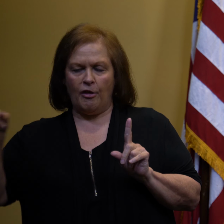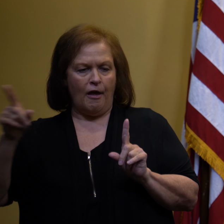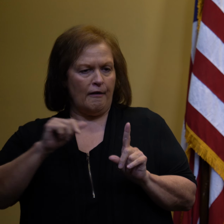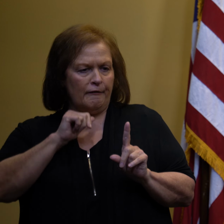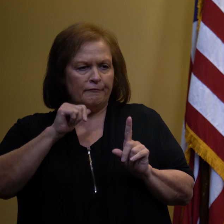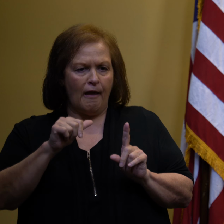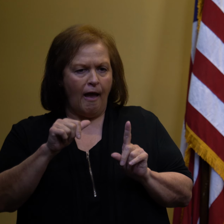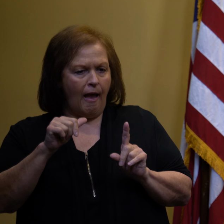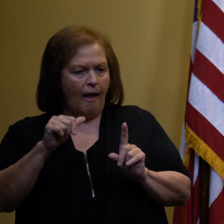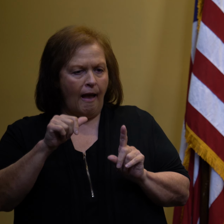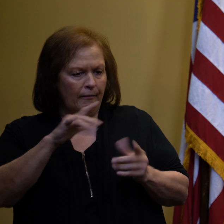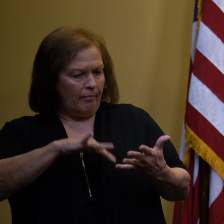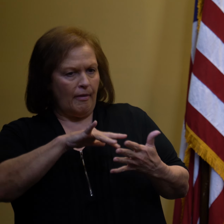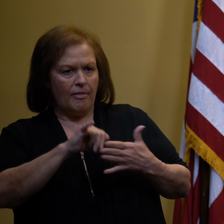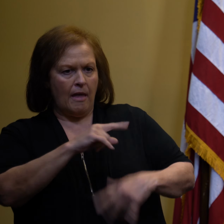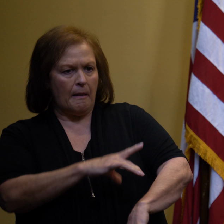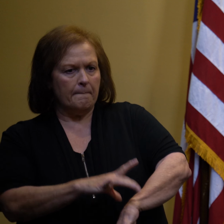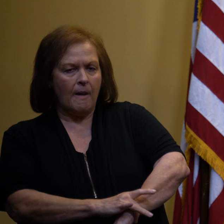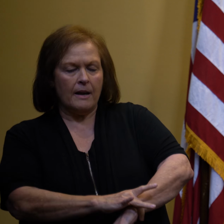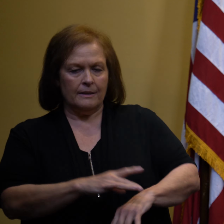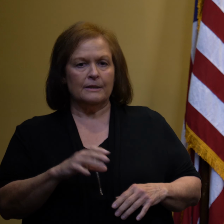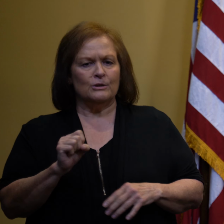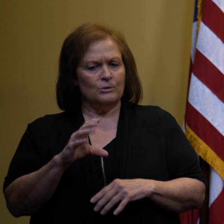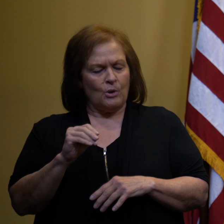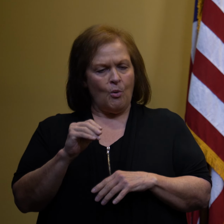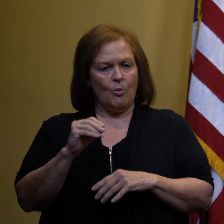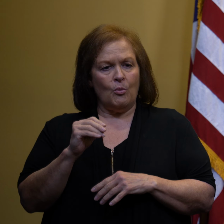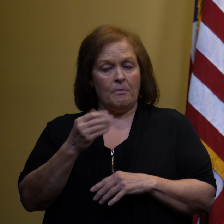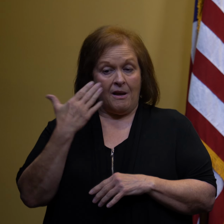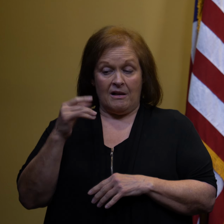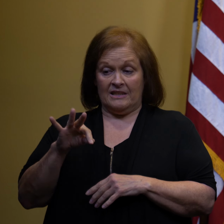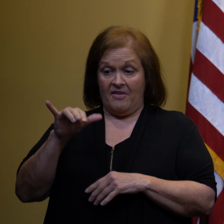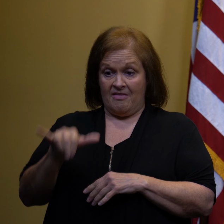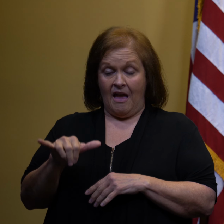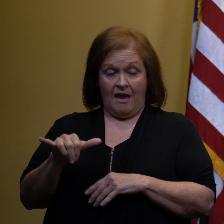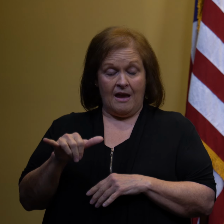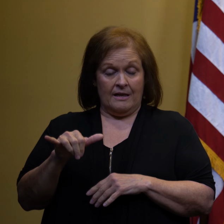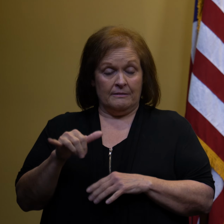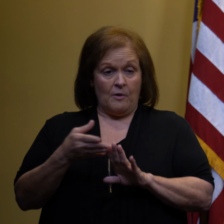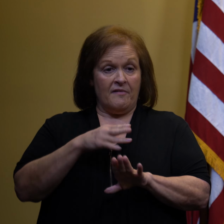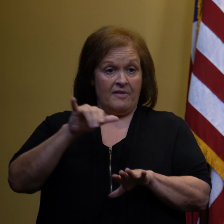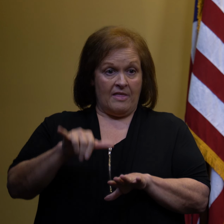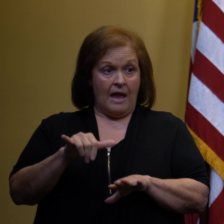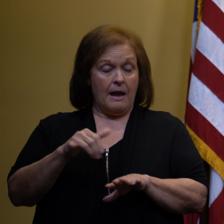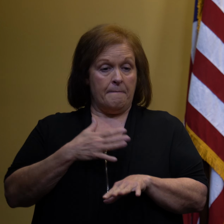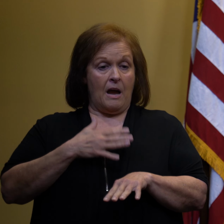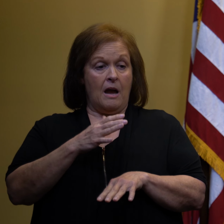actually going on. This has prompted, and even prior to this, my